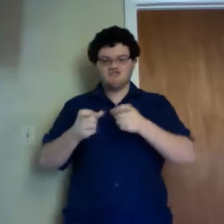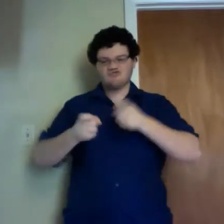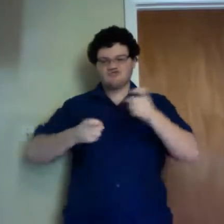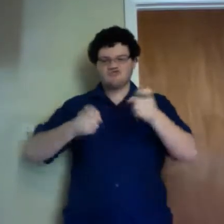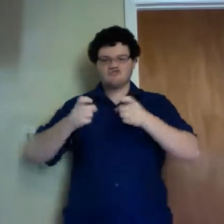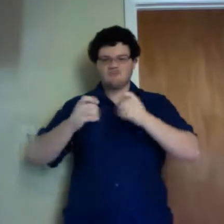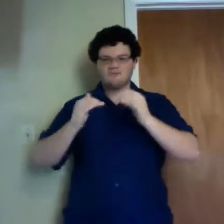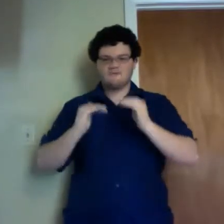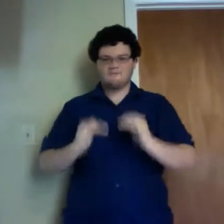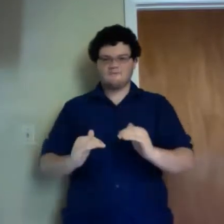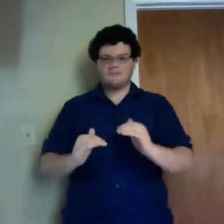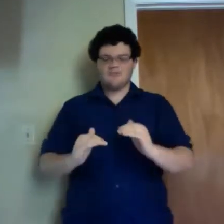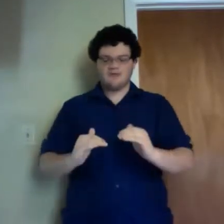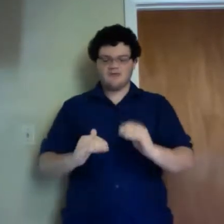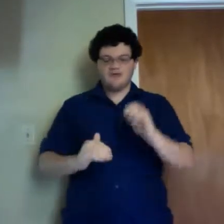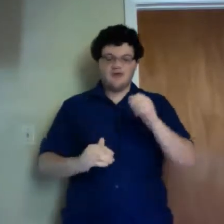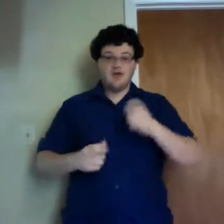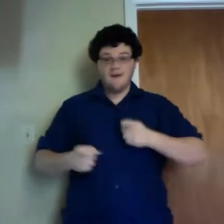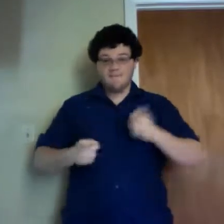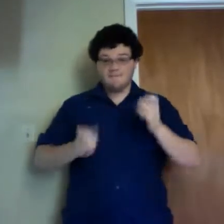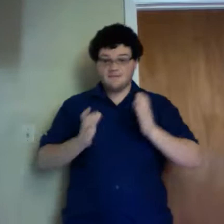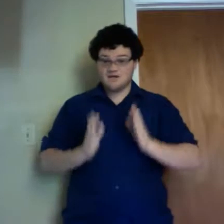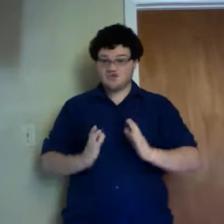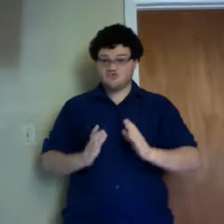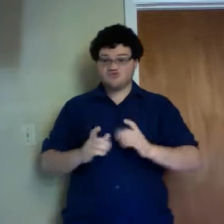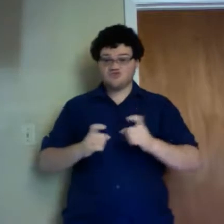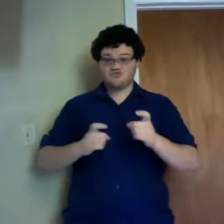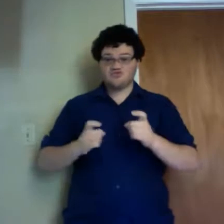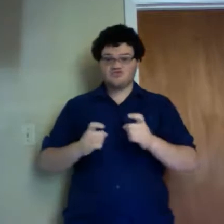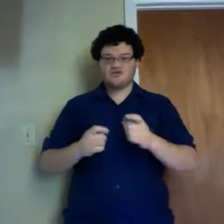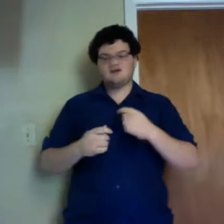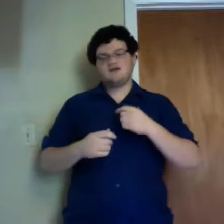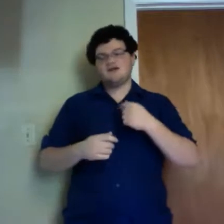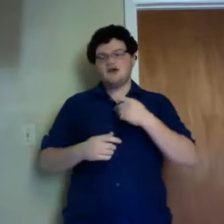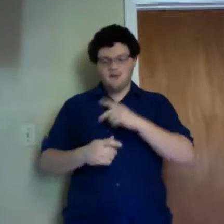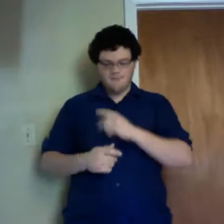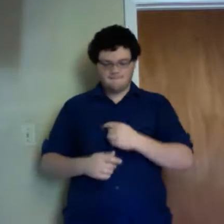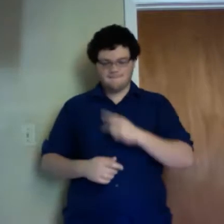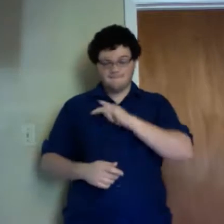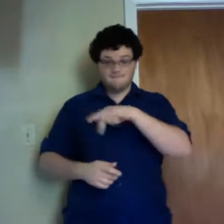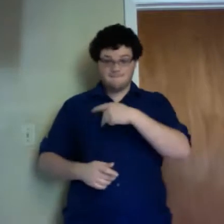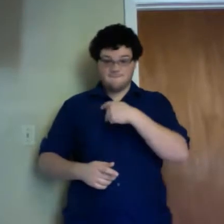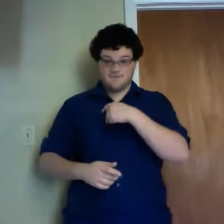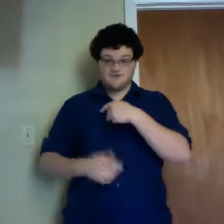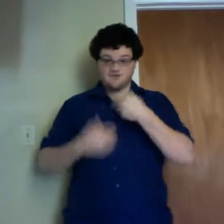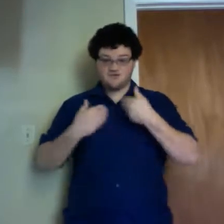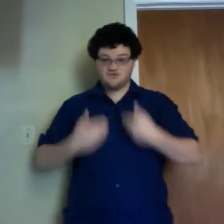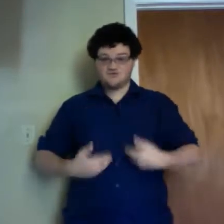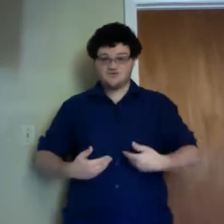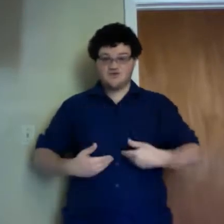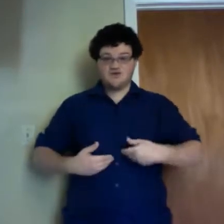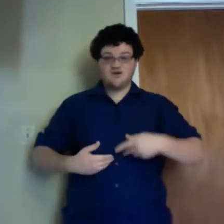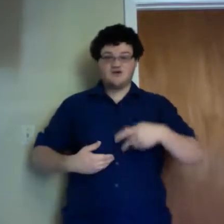administrative controls, and personal protective equipment. Always address the hazard from the top down until the risk is eliminated